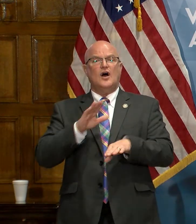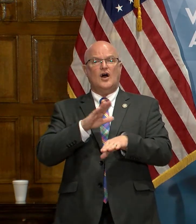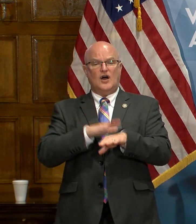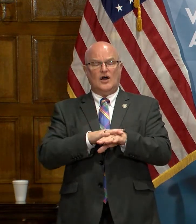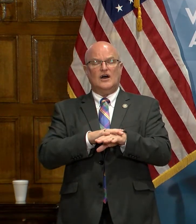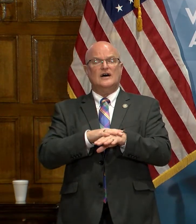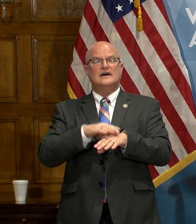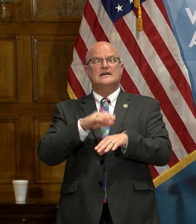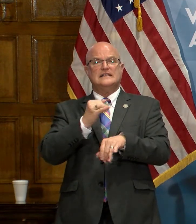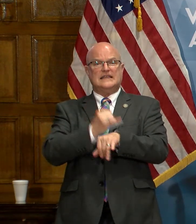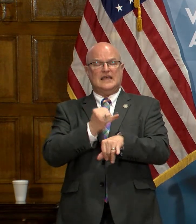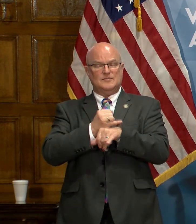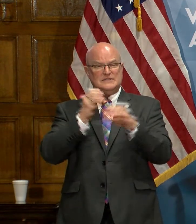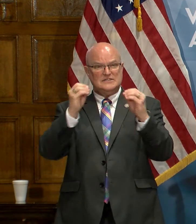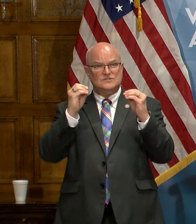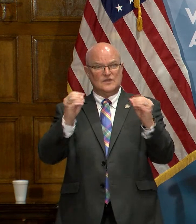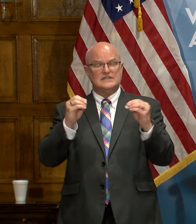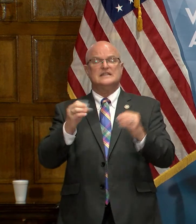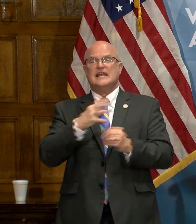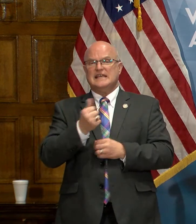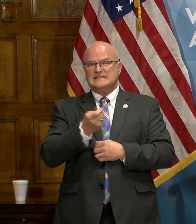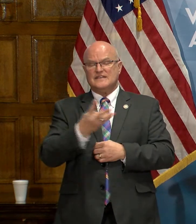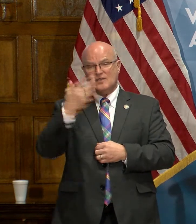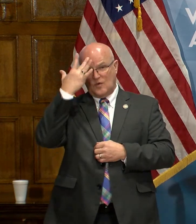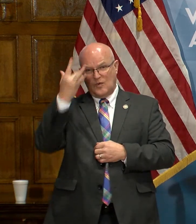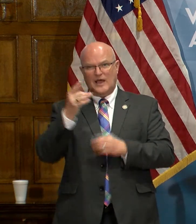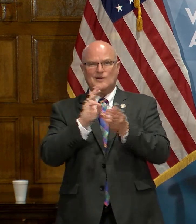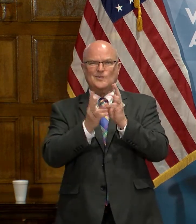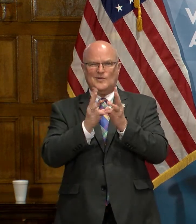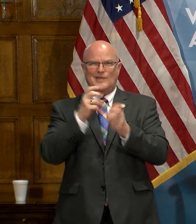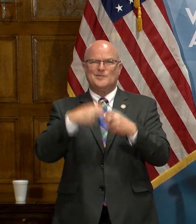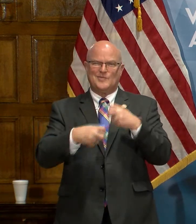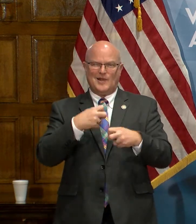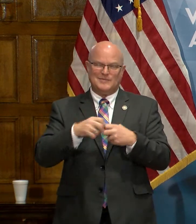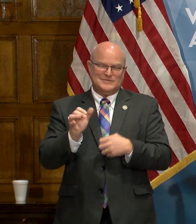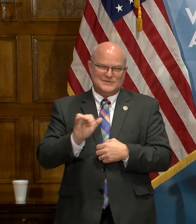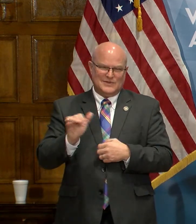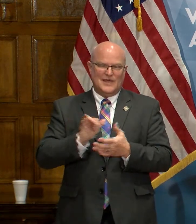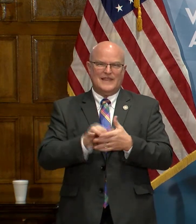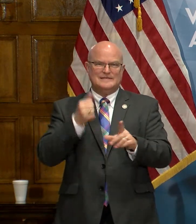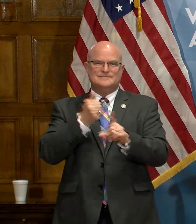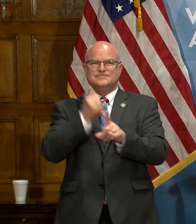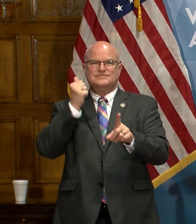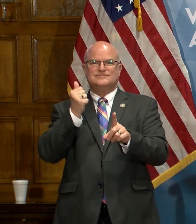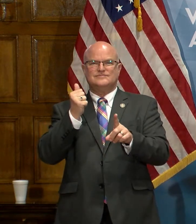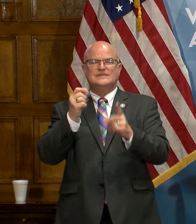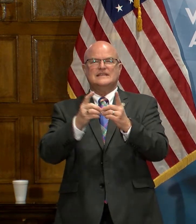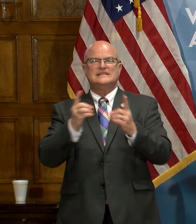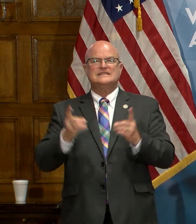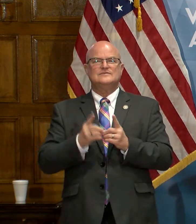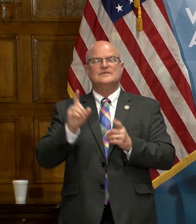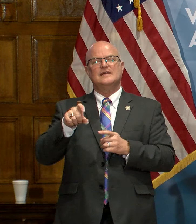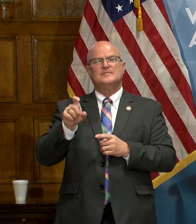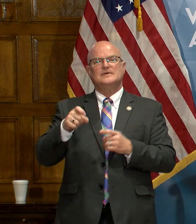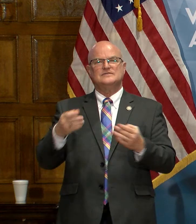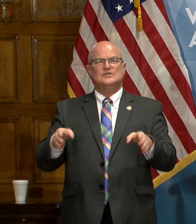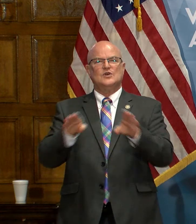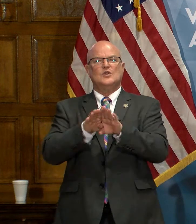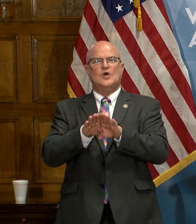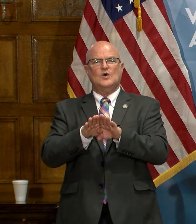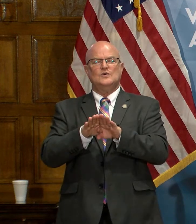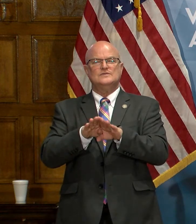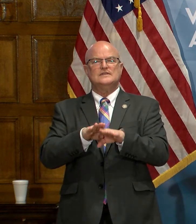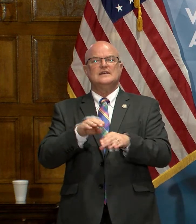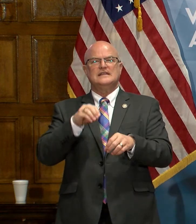instruction, and of that 49, a great number of those were due to weather-related issues that caused the district to have to close to